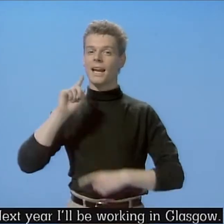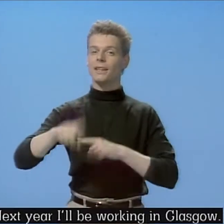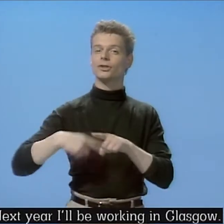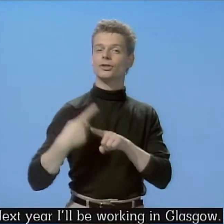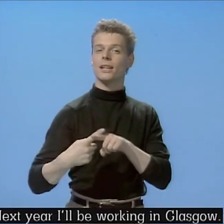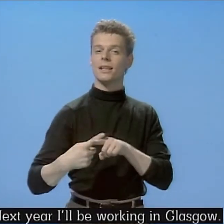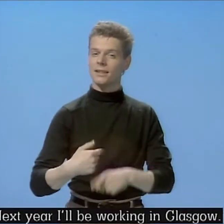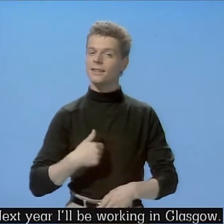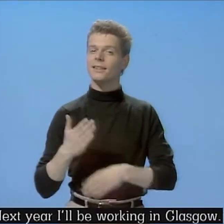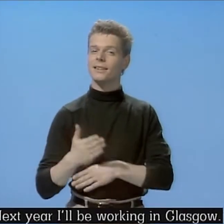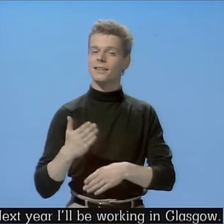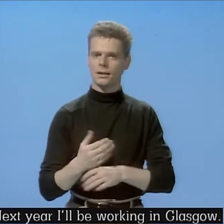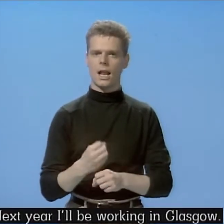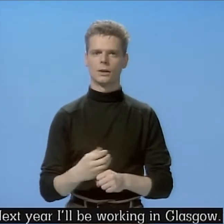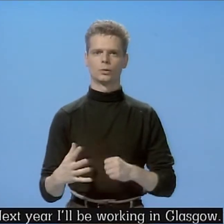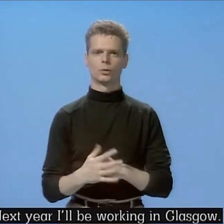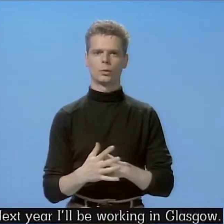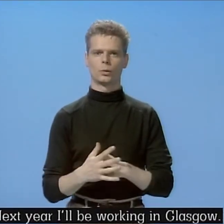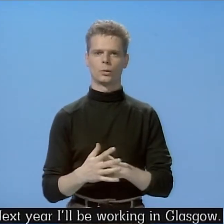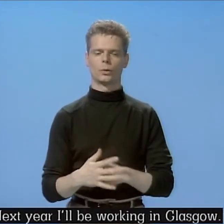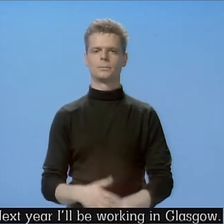Next year, I'll be working in Glasgow.